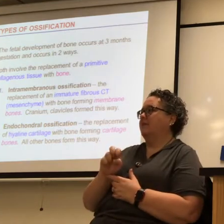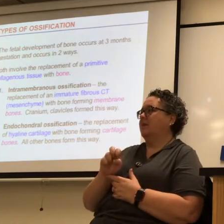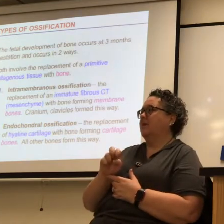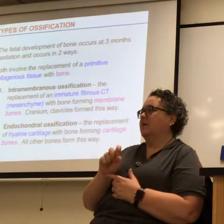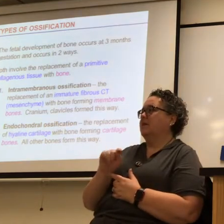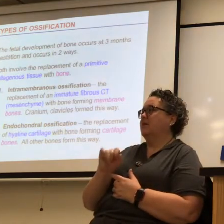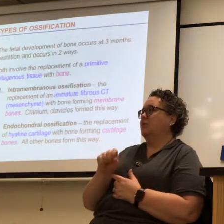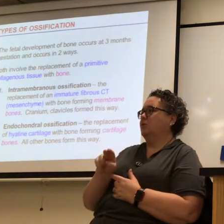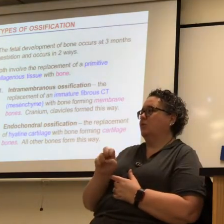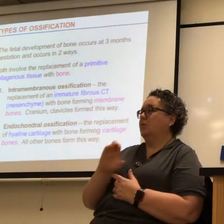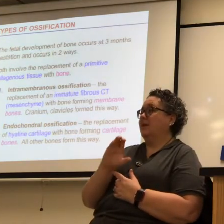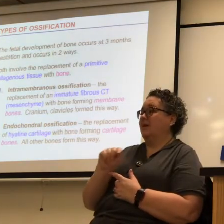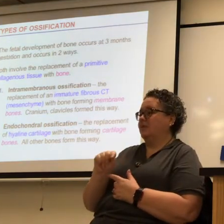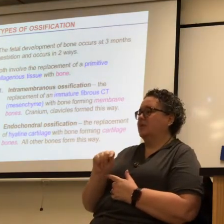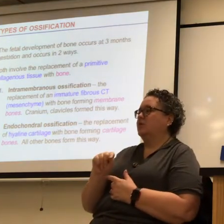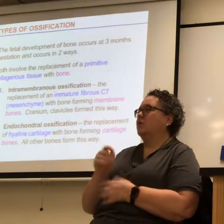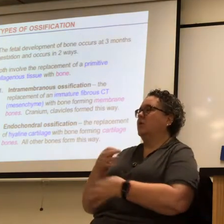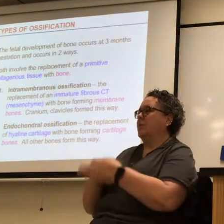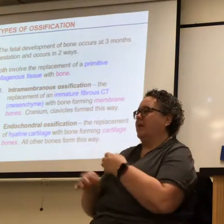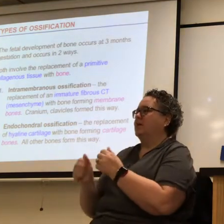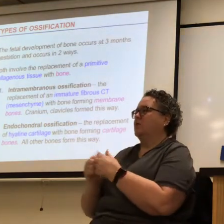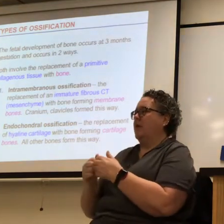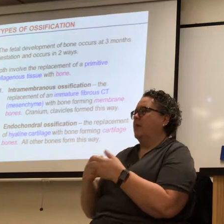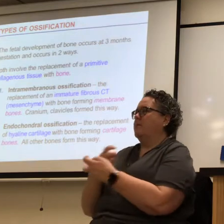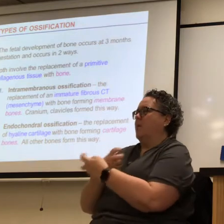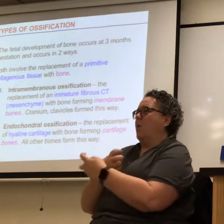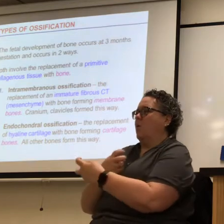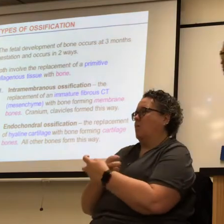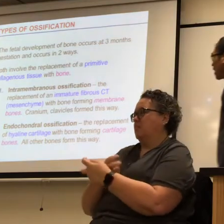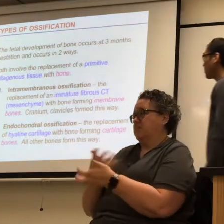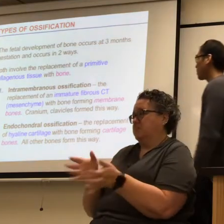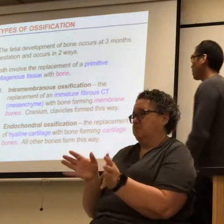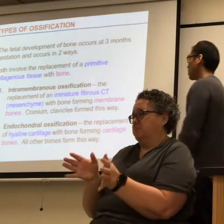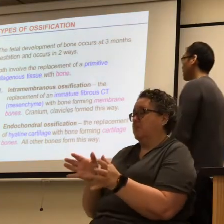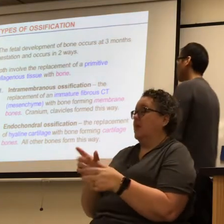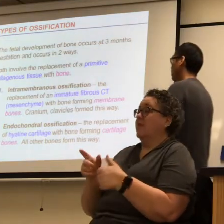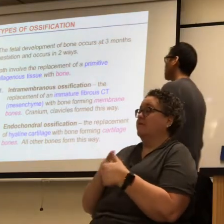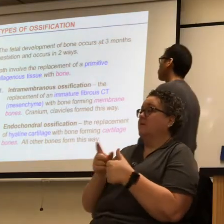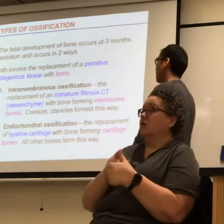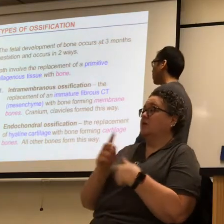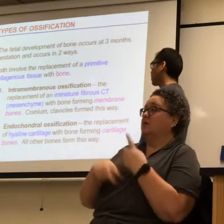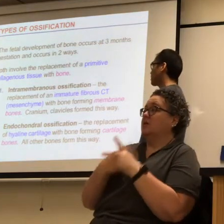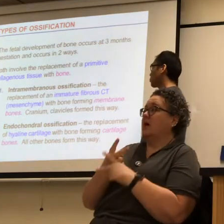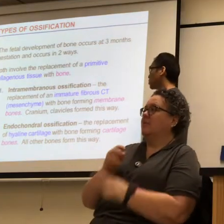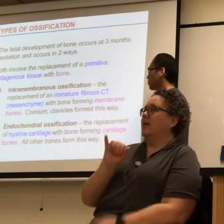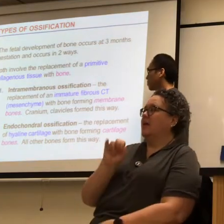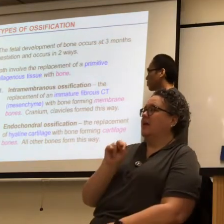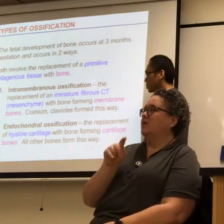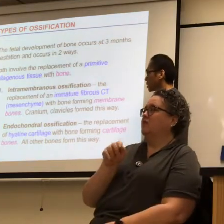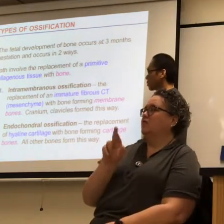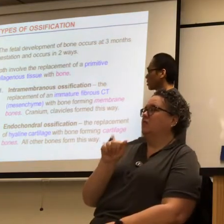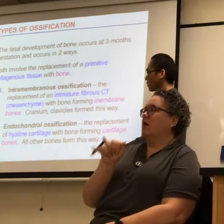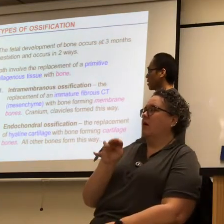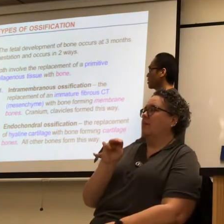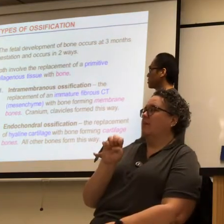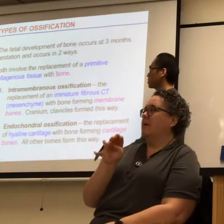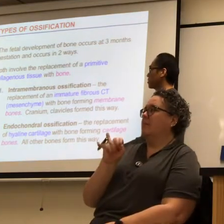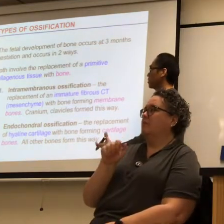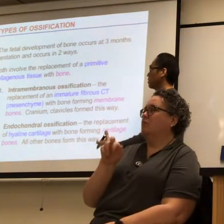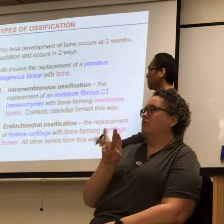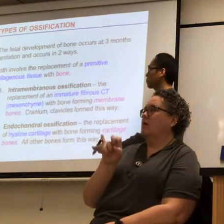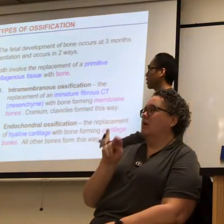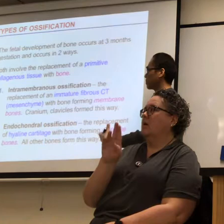base, and it just gets replaced with bone. In the first type, it's called intramembranous, which literally